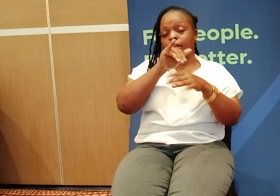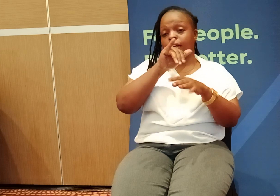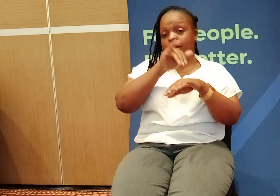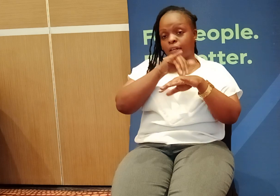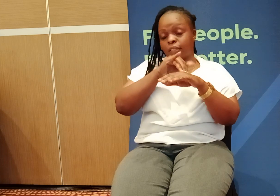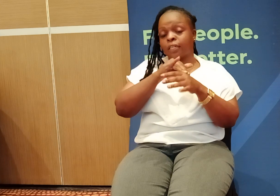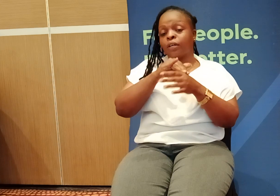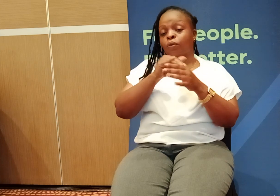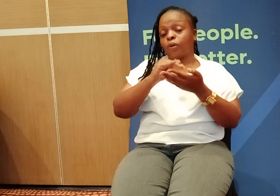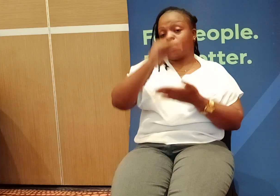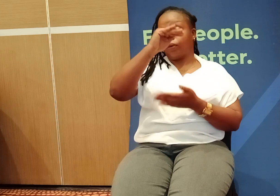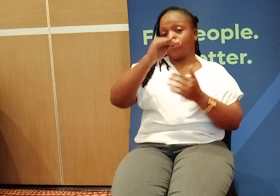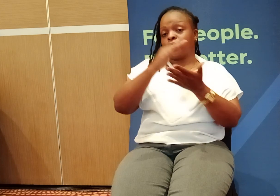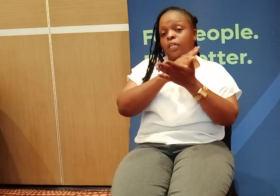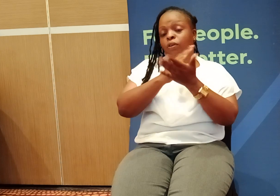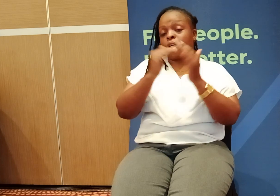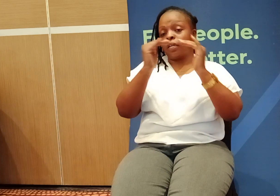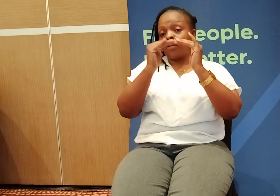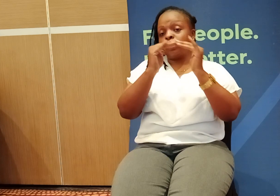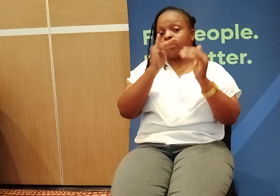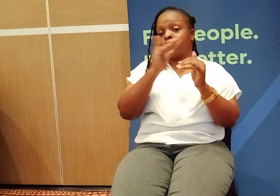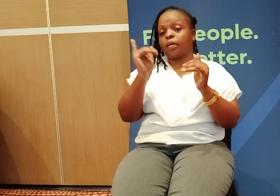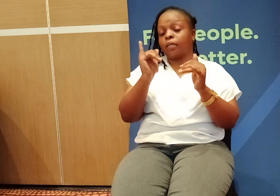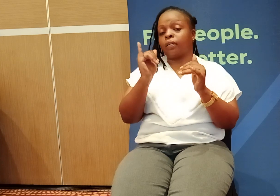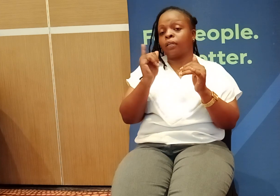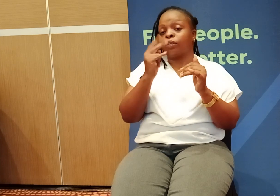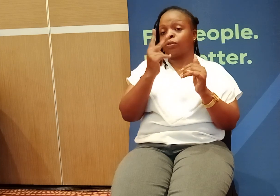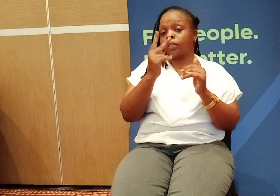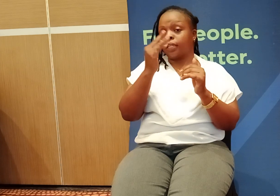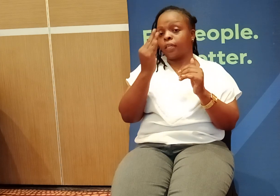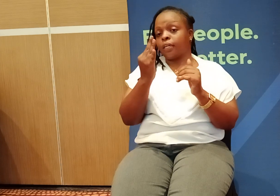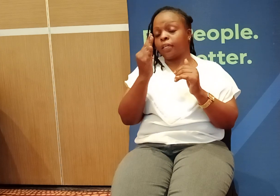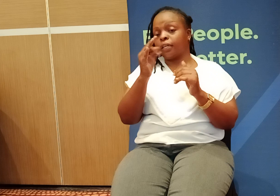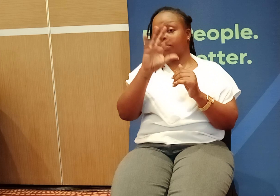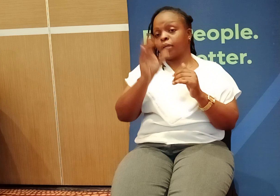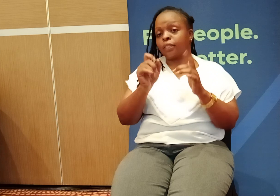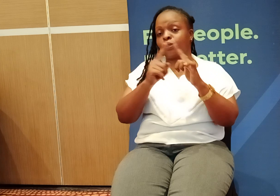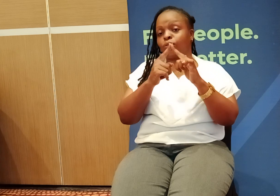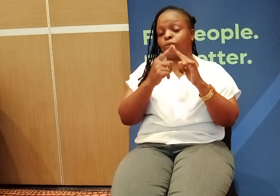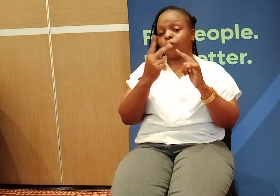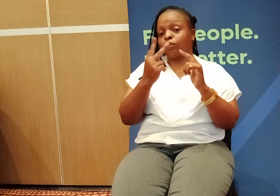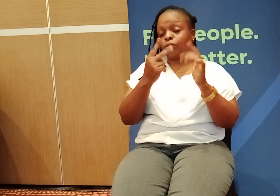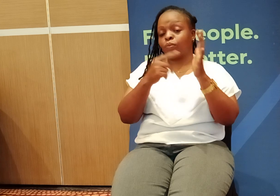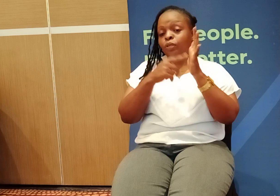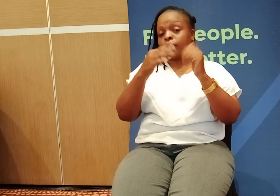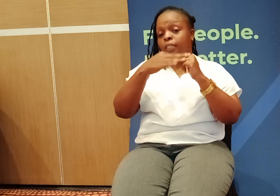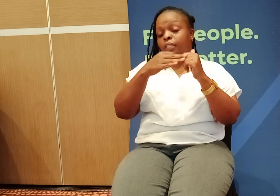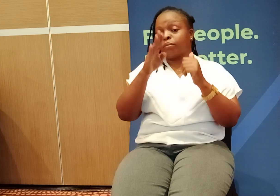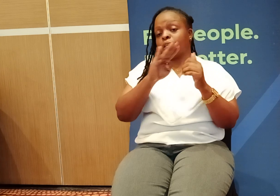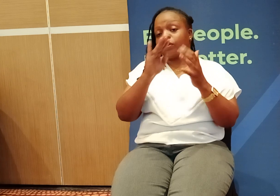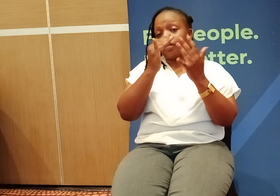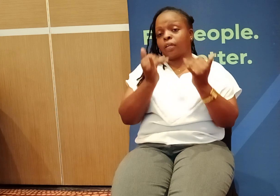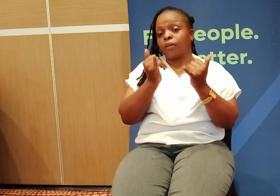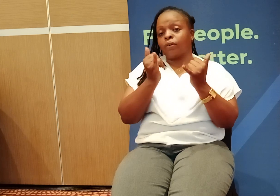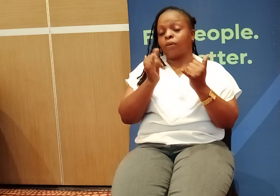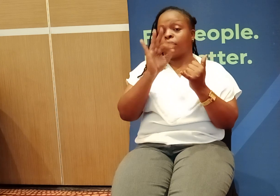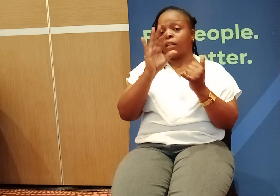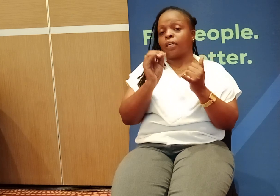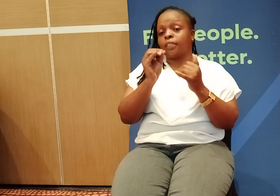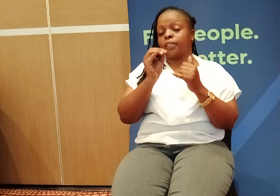by 76% to 228 billion. And that was just 130 billion in 2019. In the past,